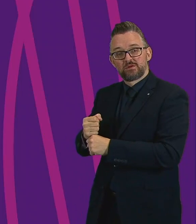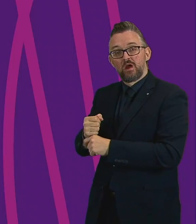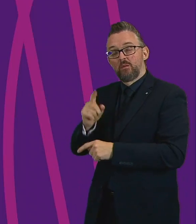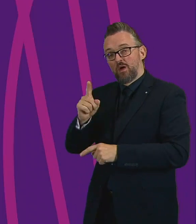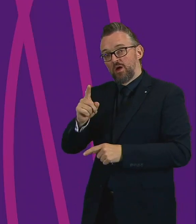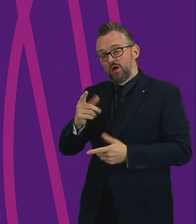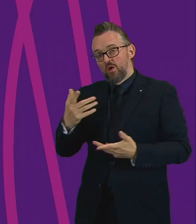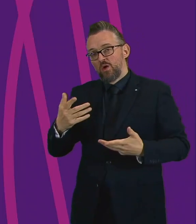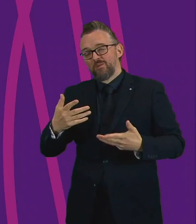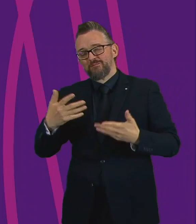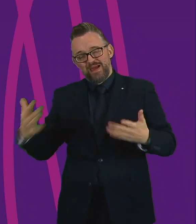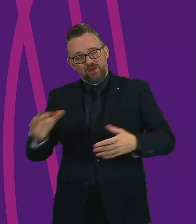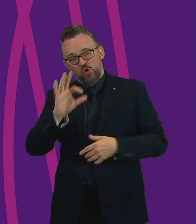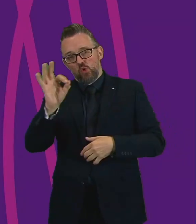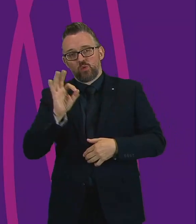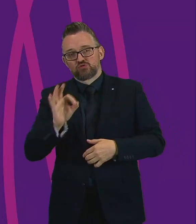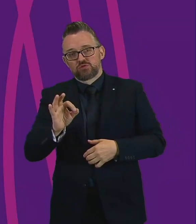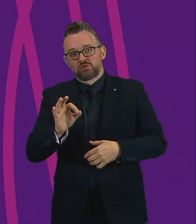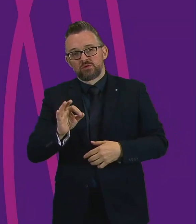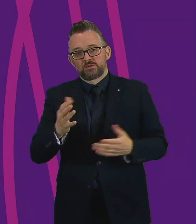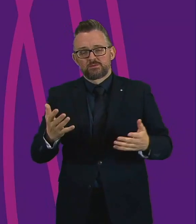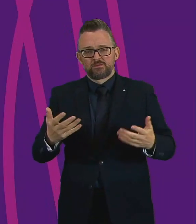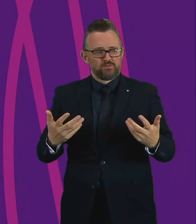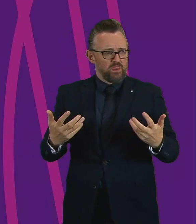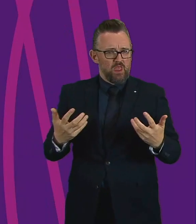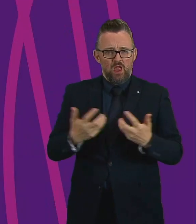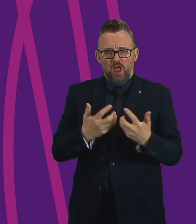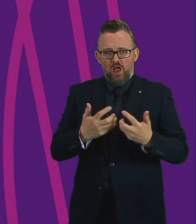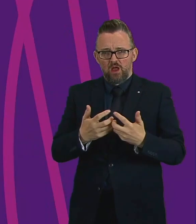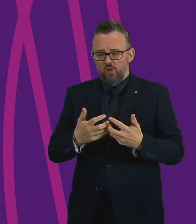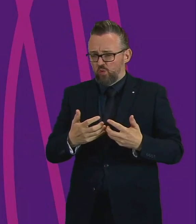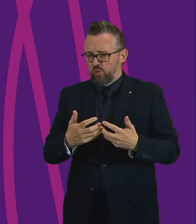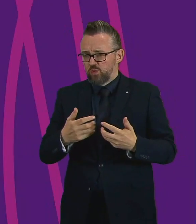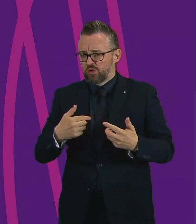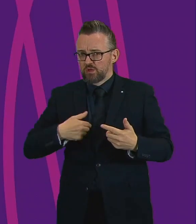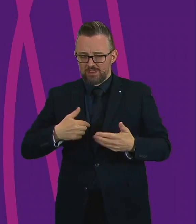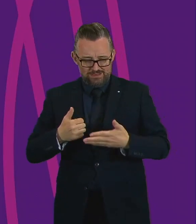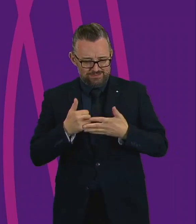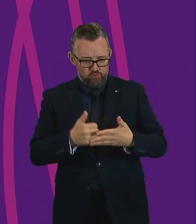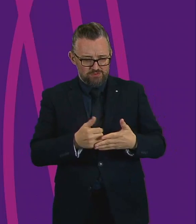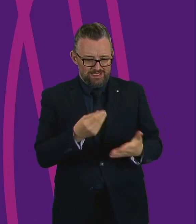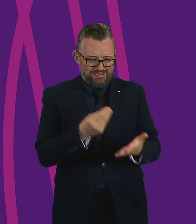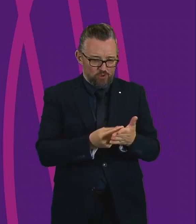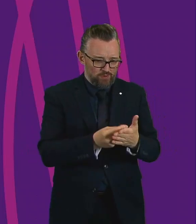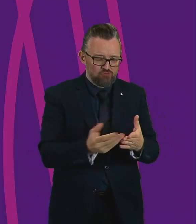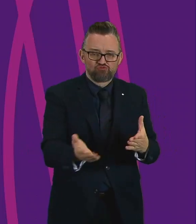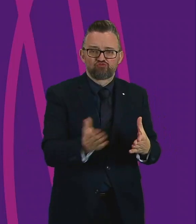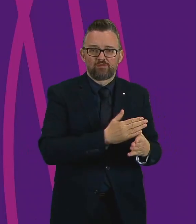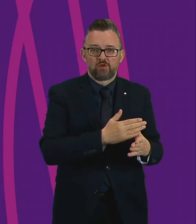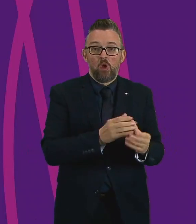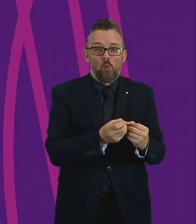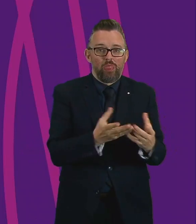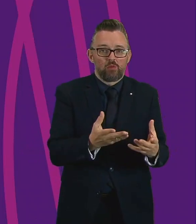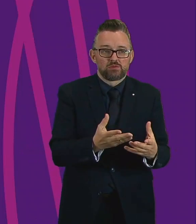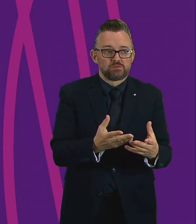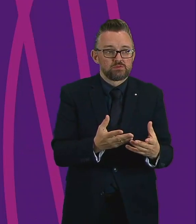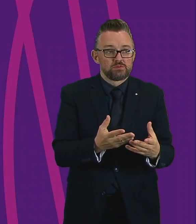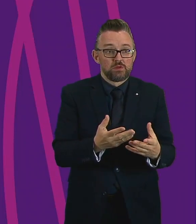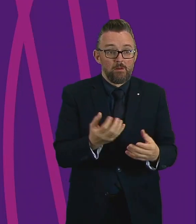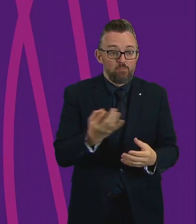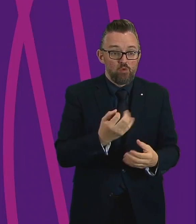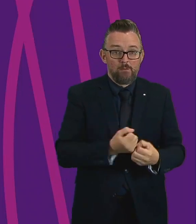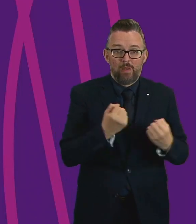big question is, of course, how are we going to support economic recovery without more borrowing powers